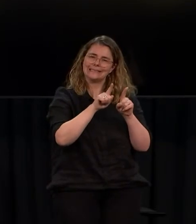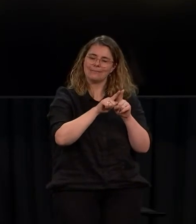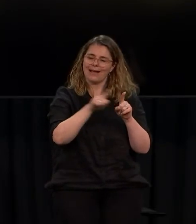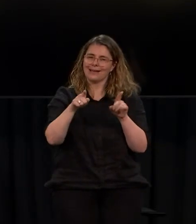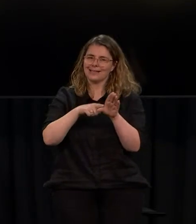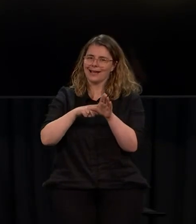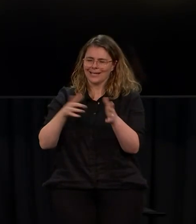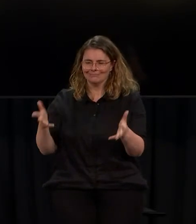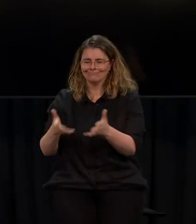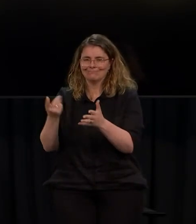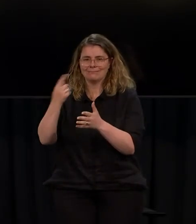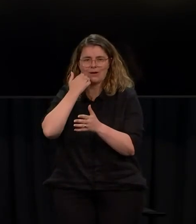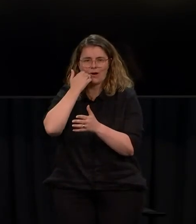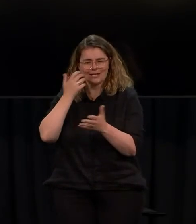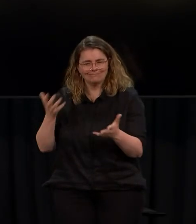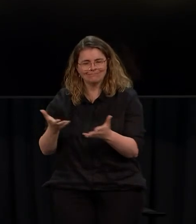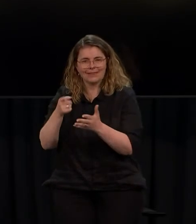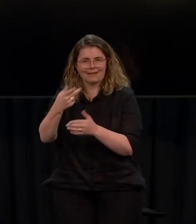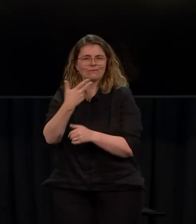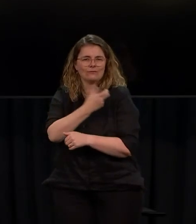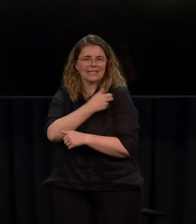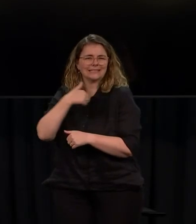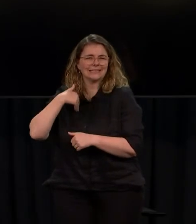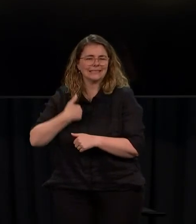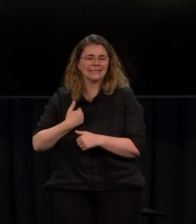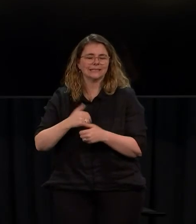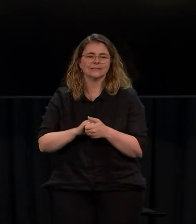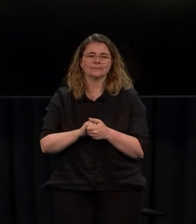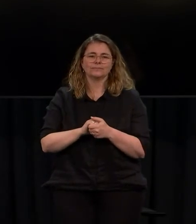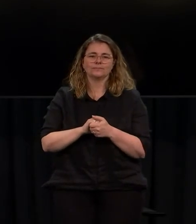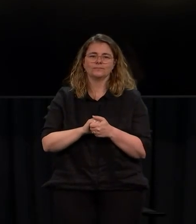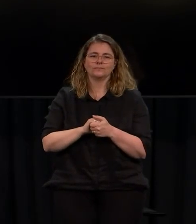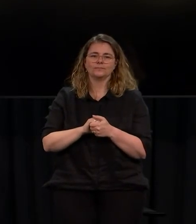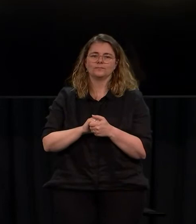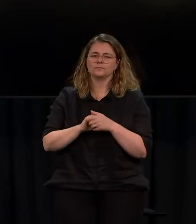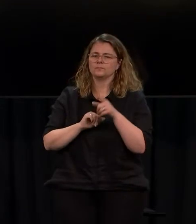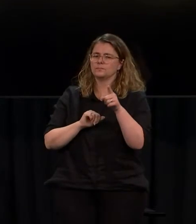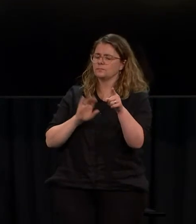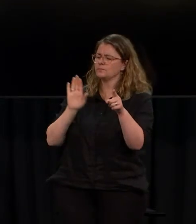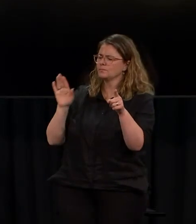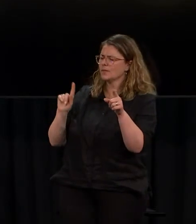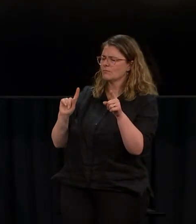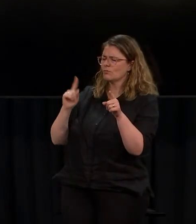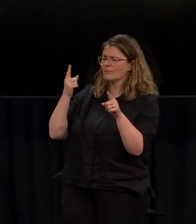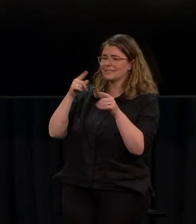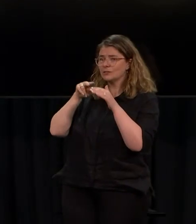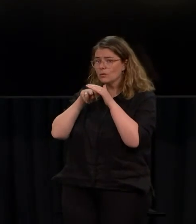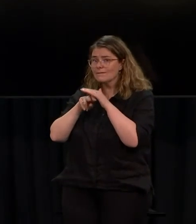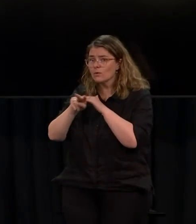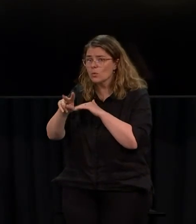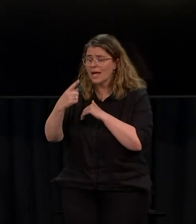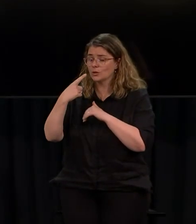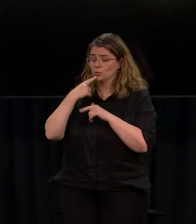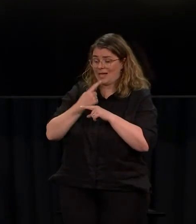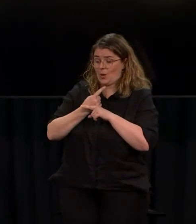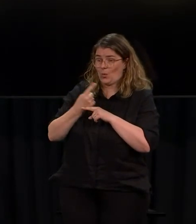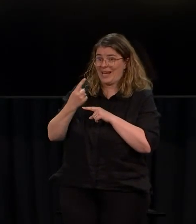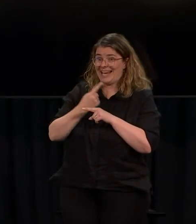younger people. Prime Minister, the forecasts here show that weekly case numbers will be up